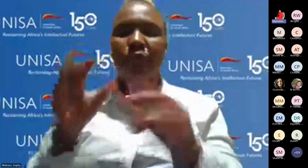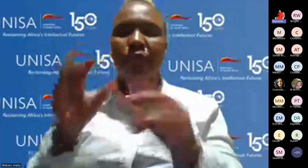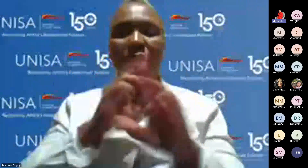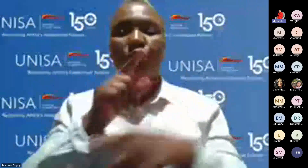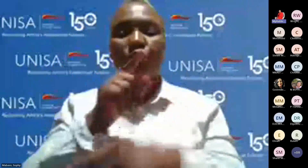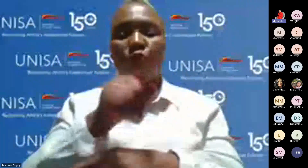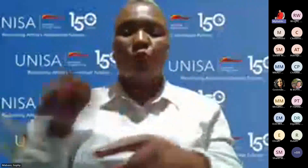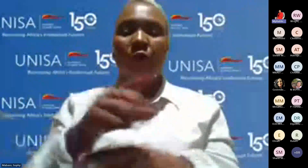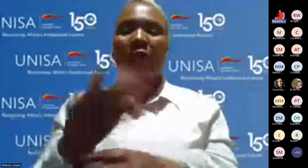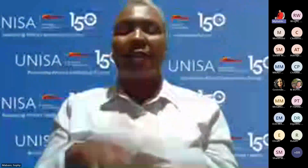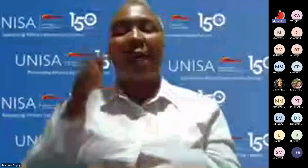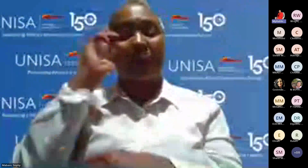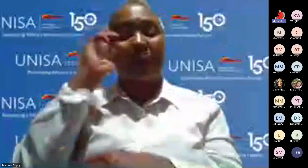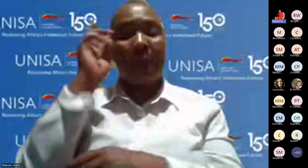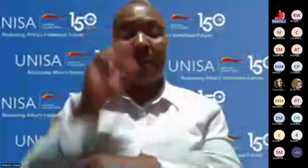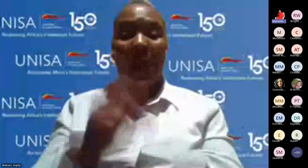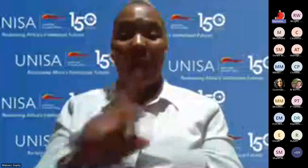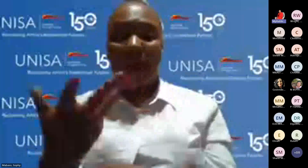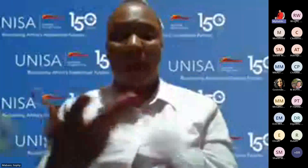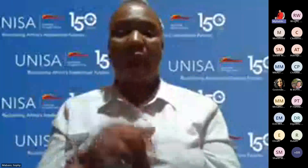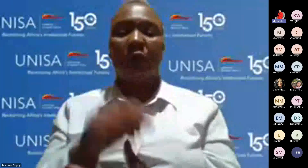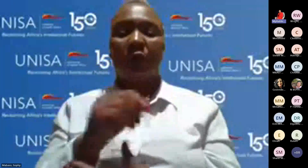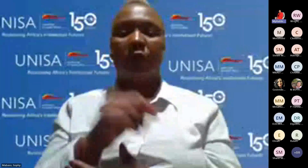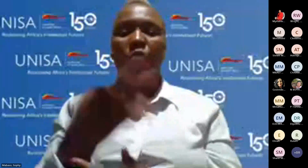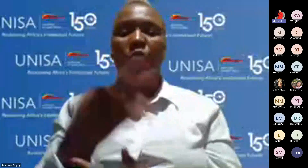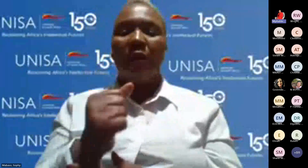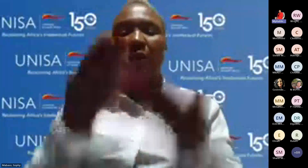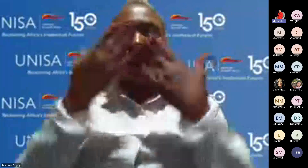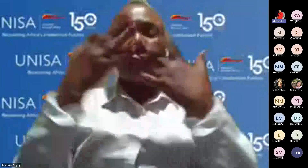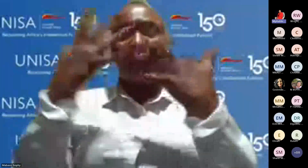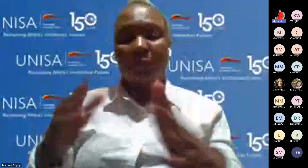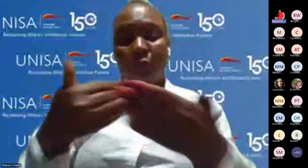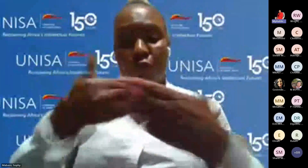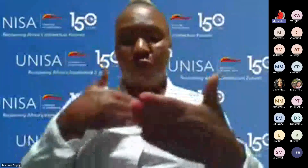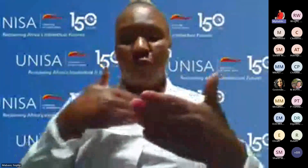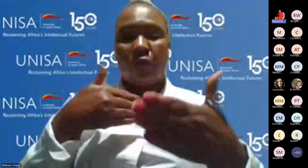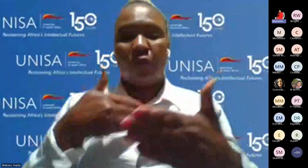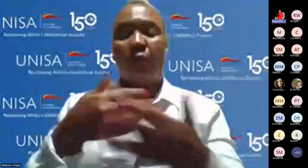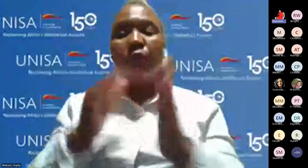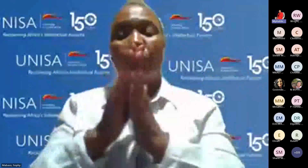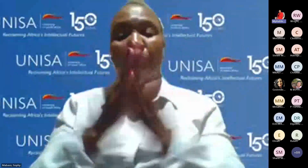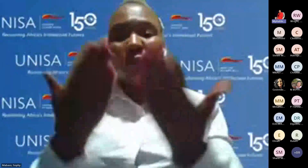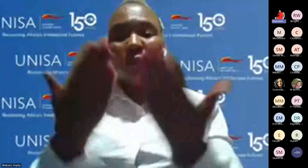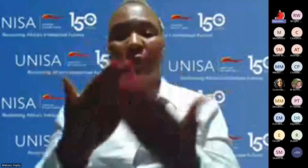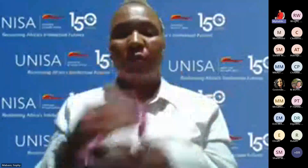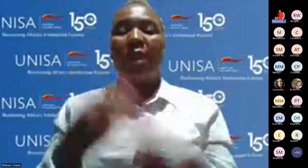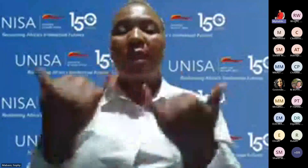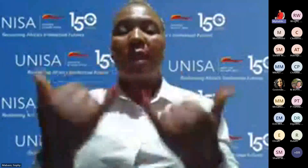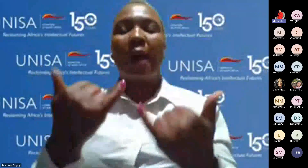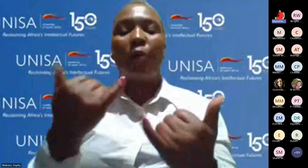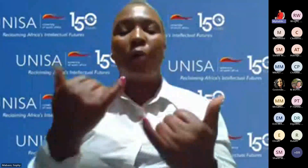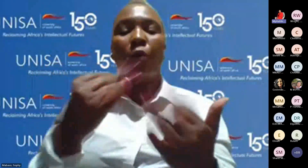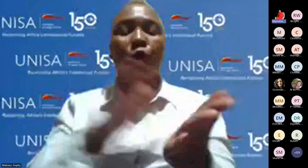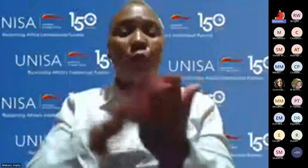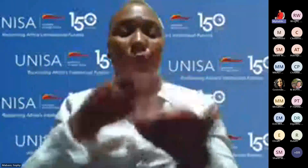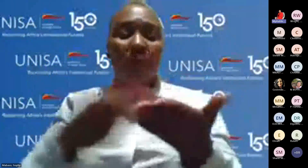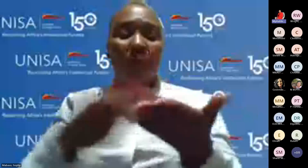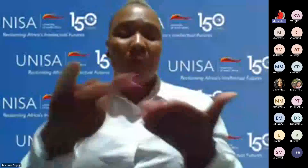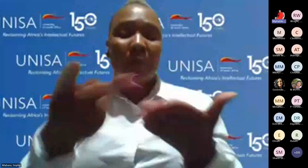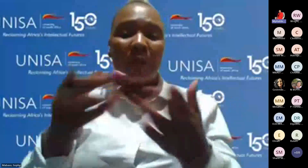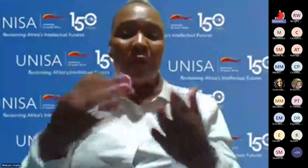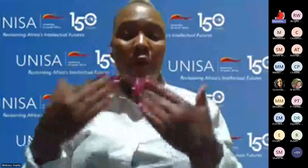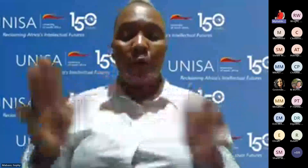Guhle, remember you have studied before your material. So when now you prepare for your open book,